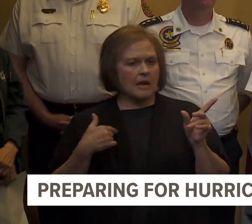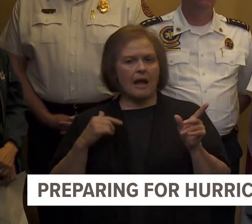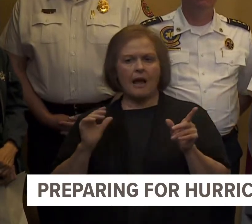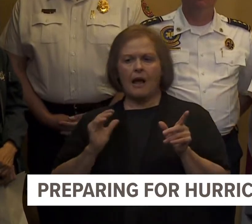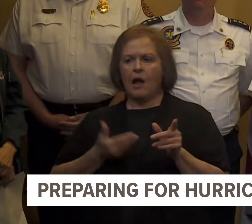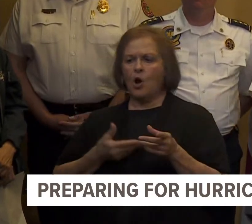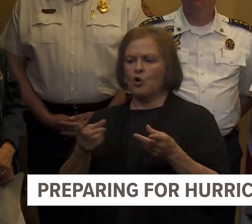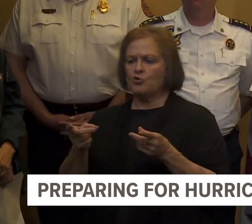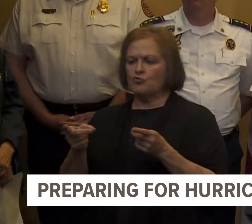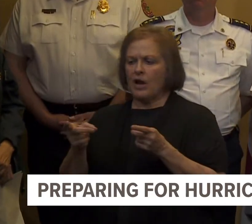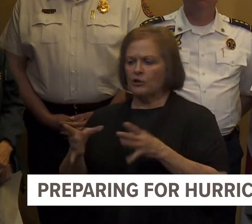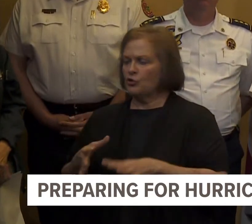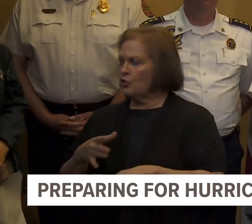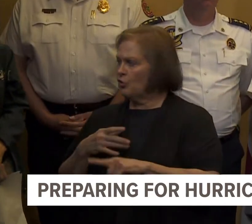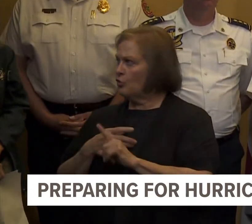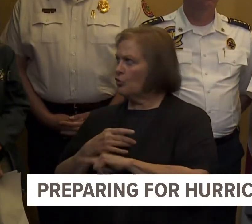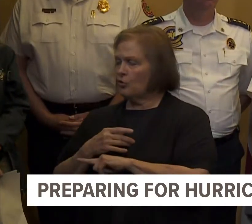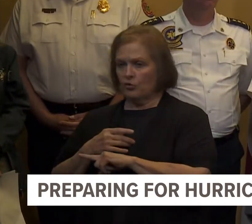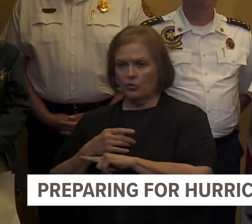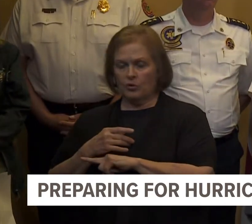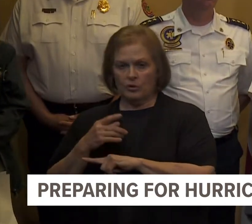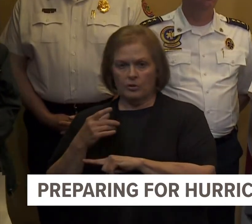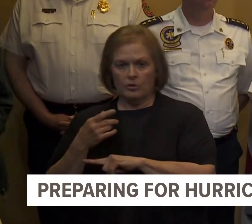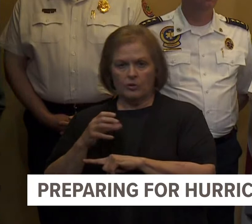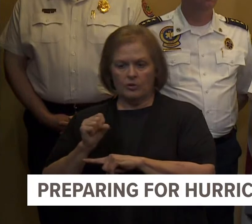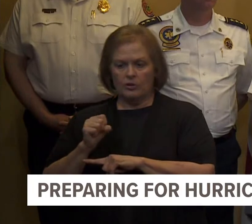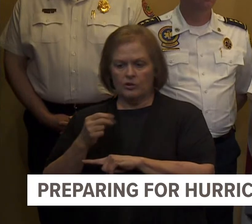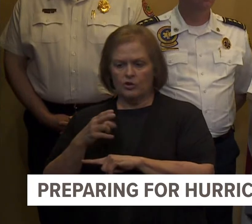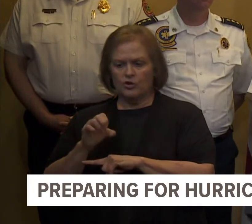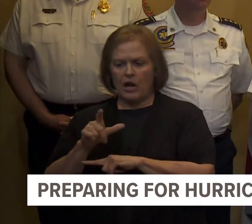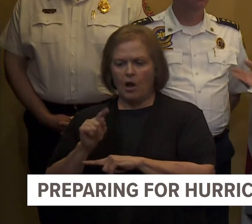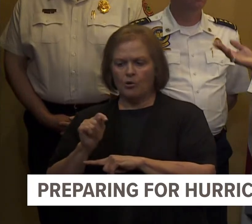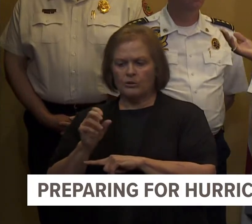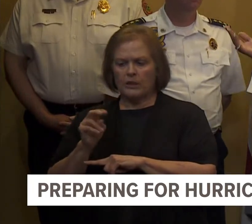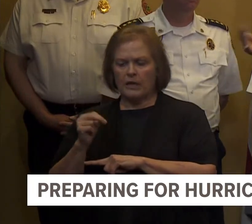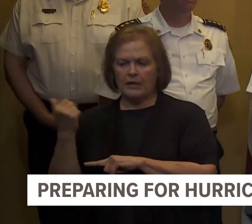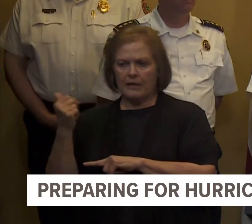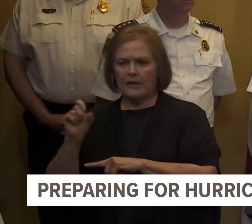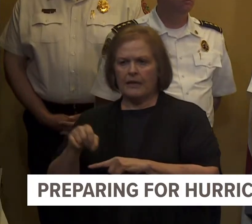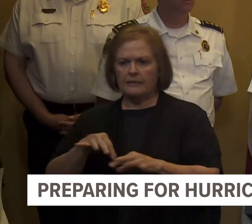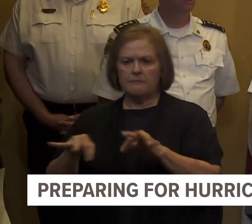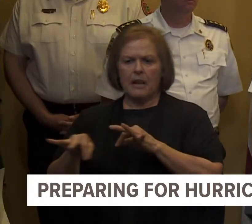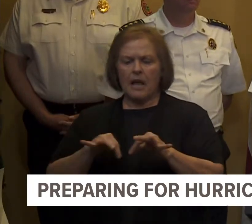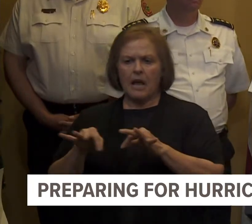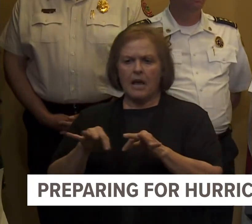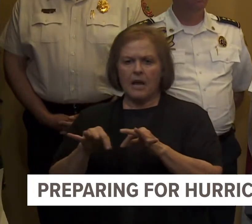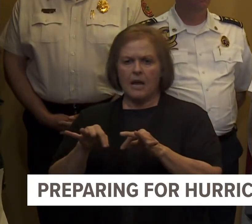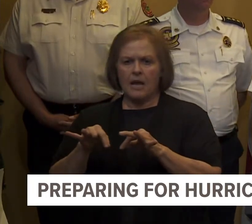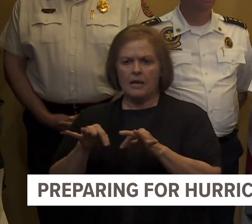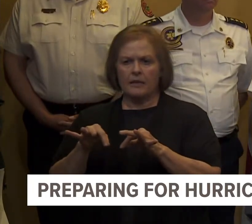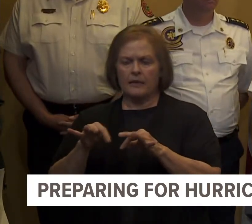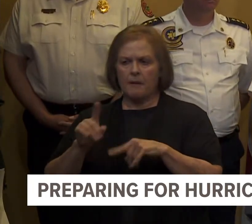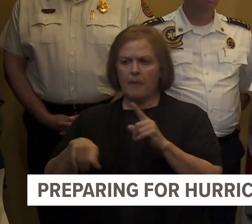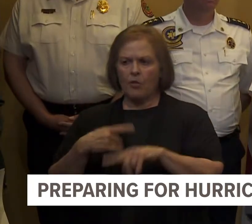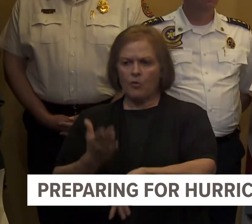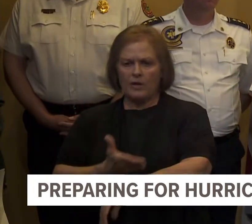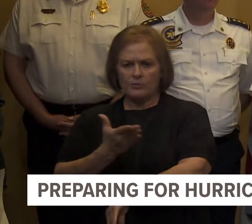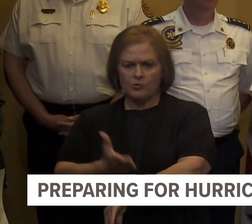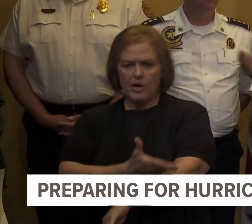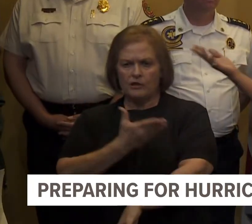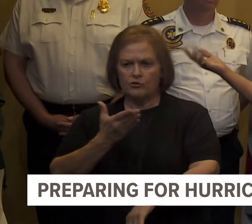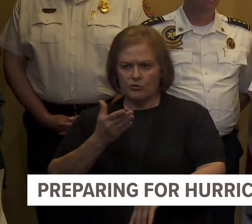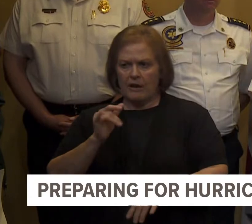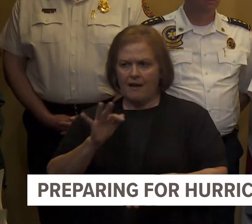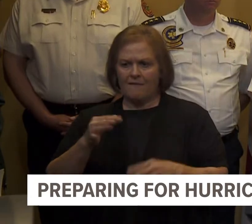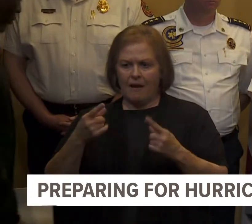our Director of Reliability, Mr. Shelton Hudson, who's here with me on today. He will be the individual that will be leading the restoration should an event hit